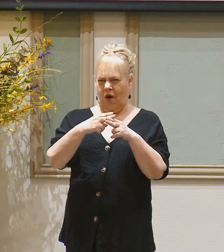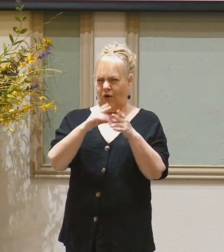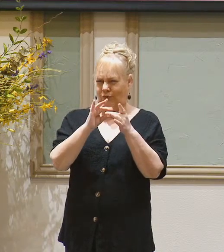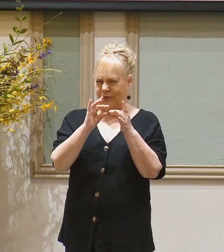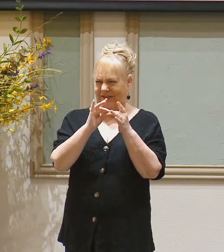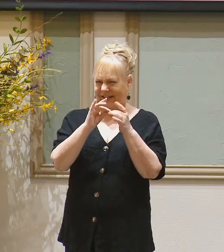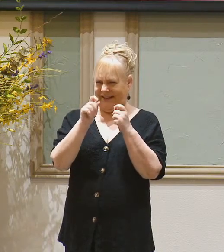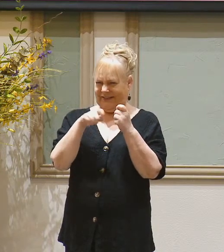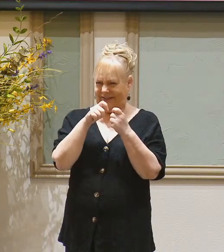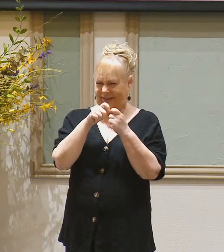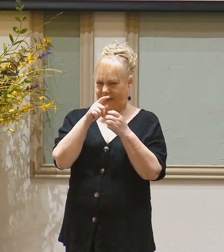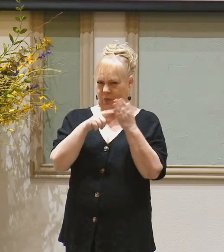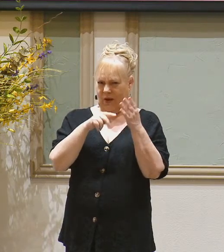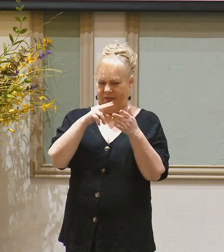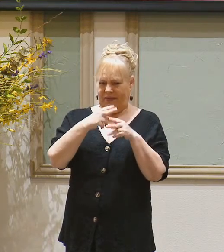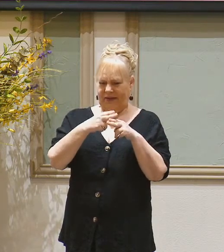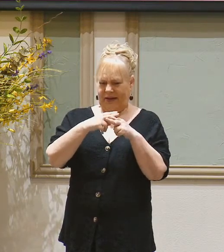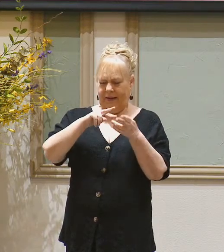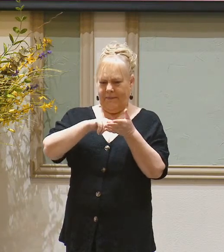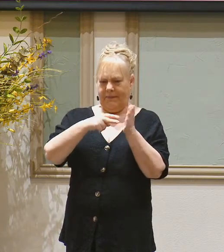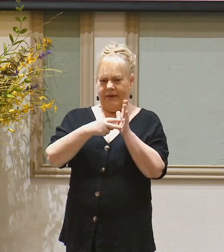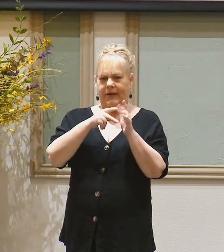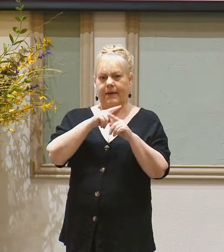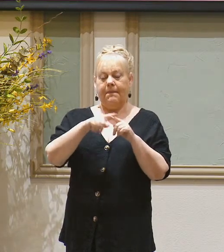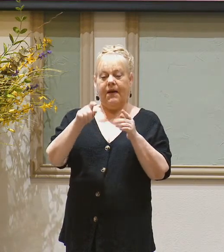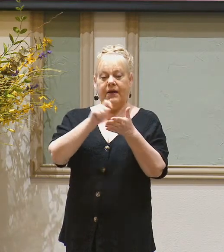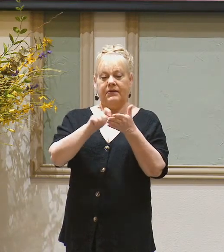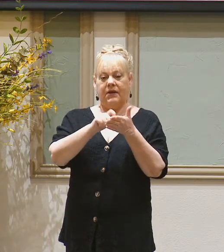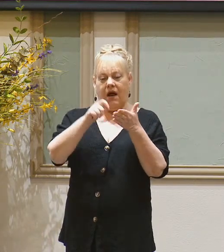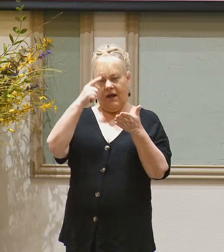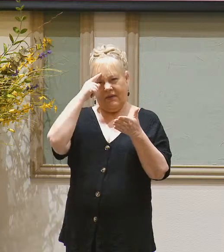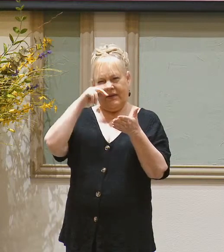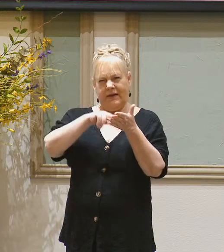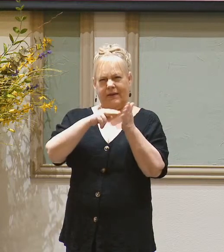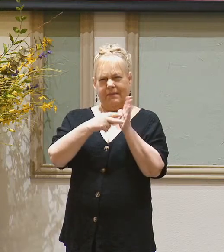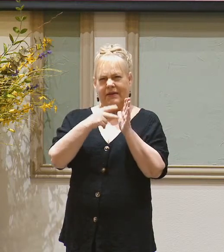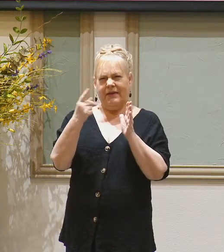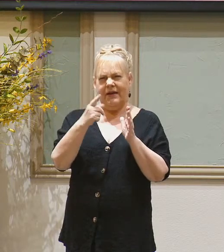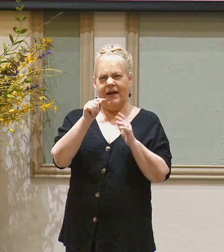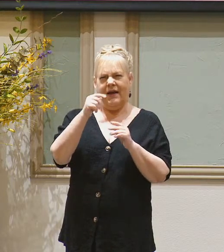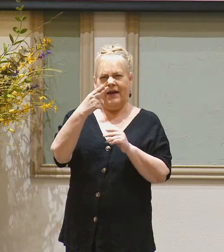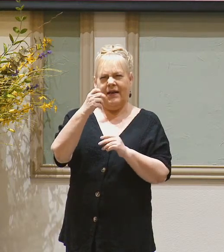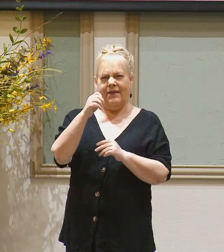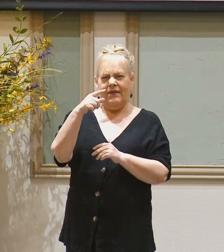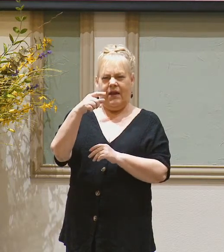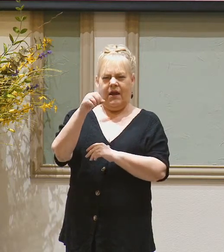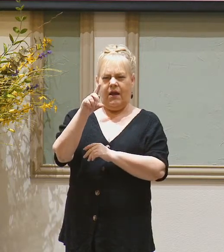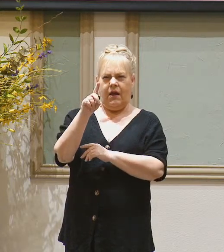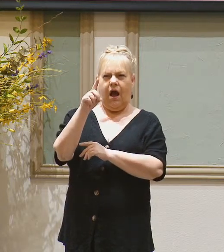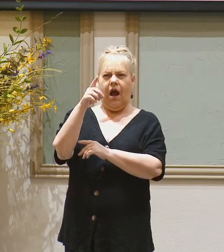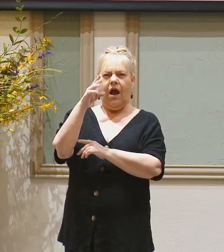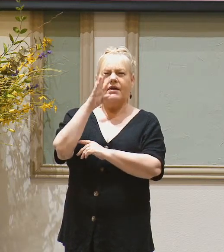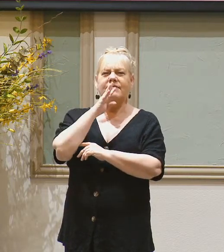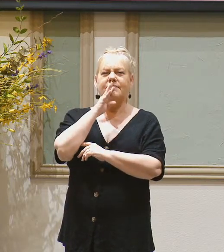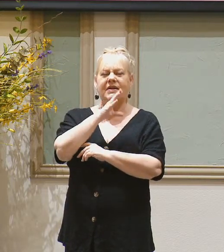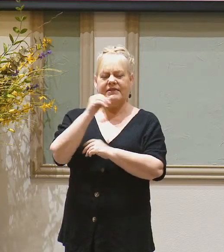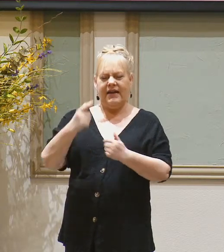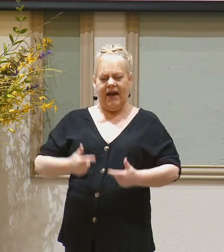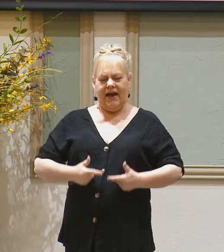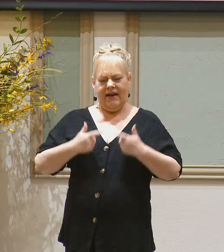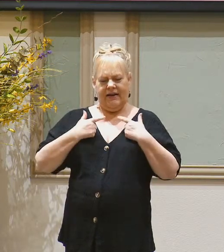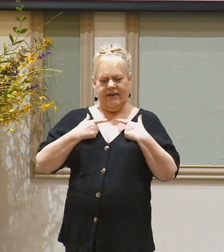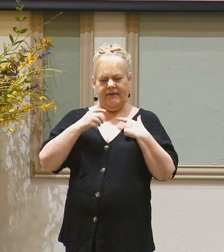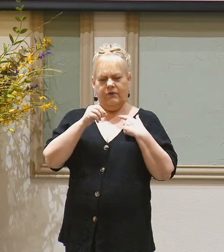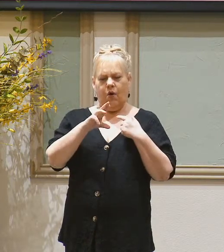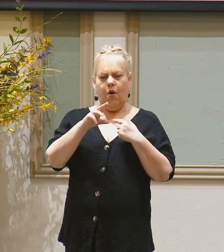say exactly what the name means, but scholars think it means something like the God speaks and lives, or